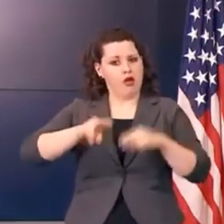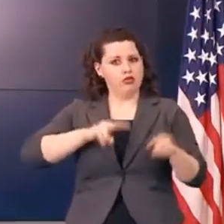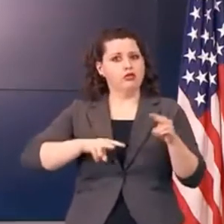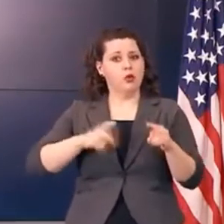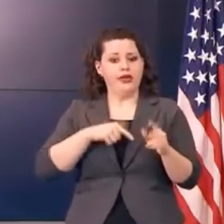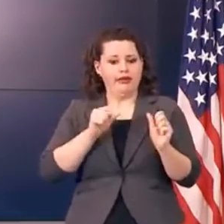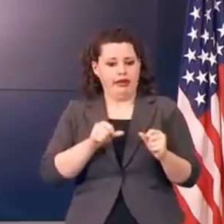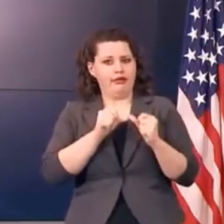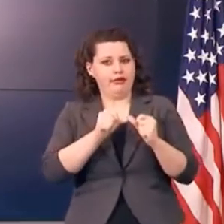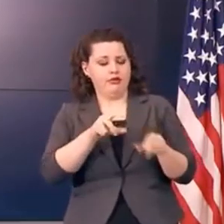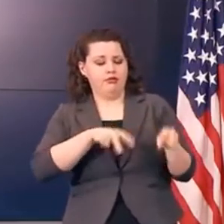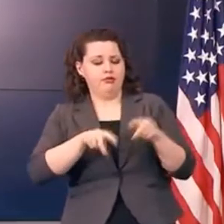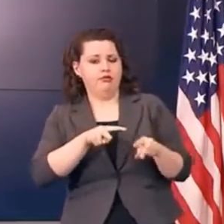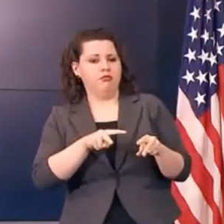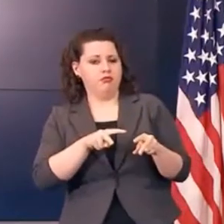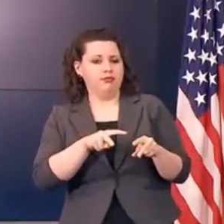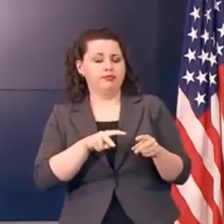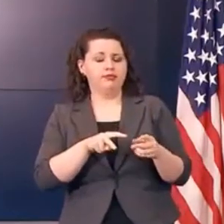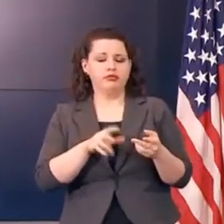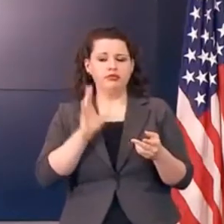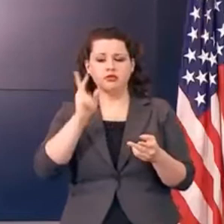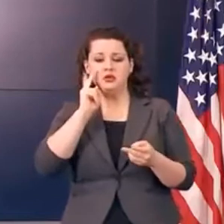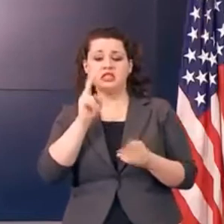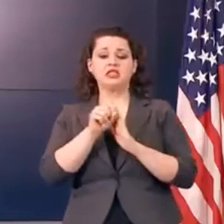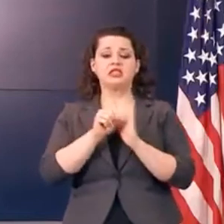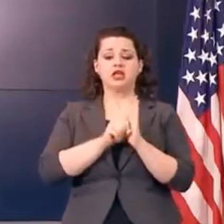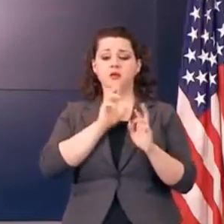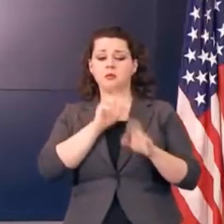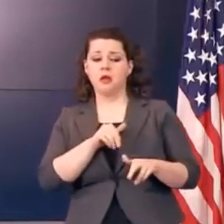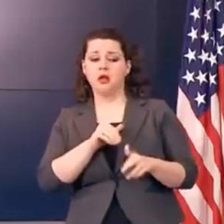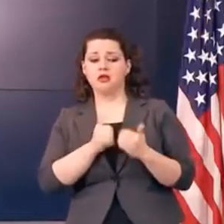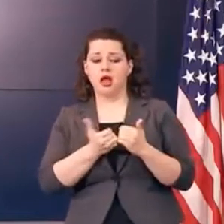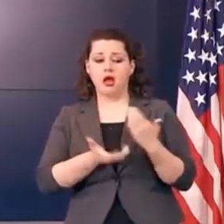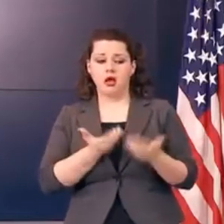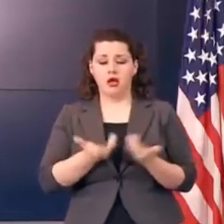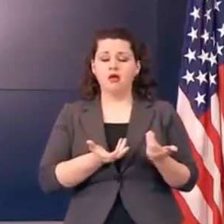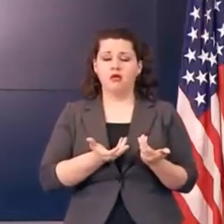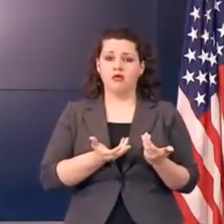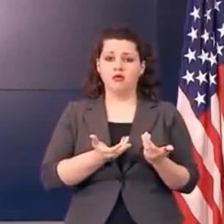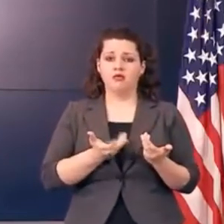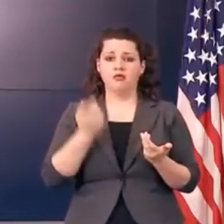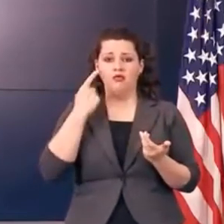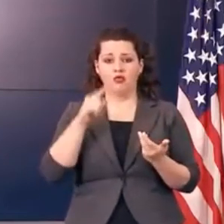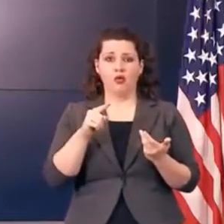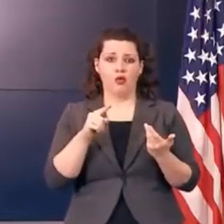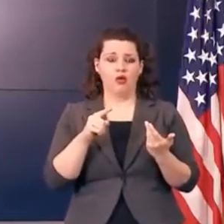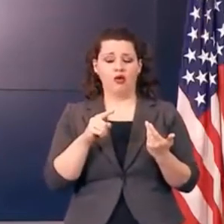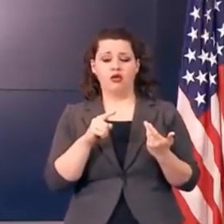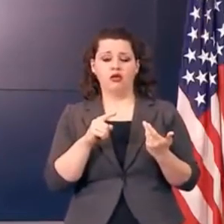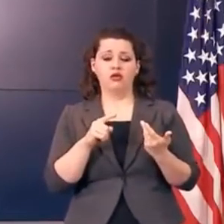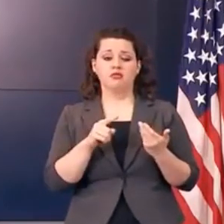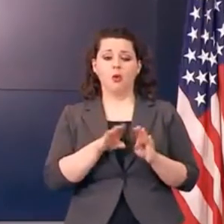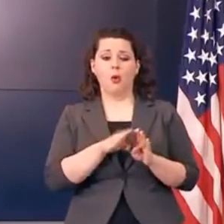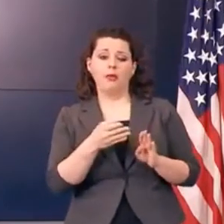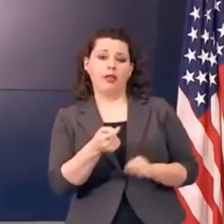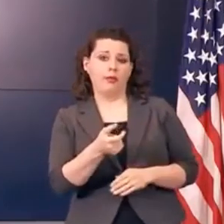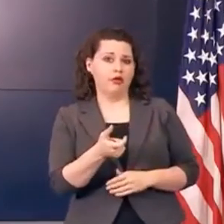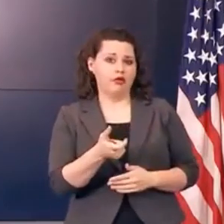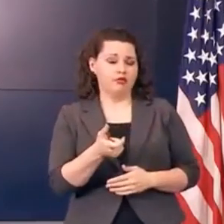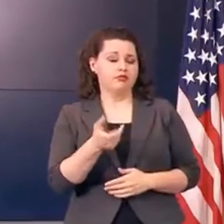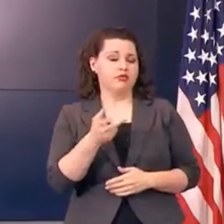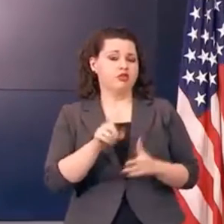can, and see how the state responds to lifting some of the mitigation efforts and start to